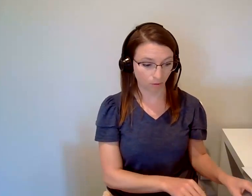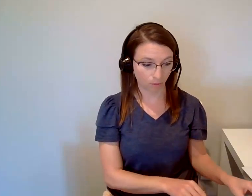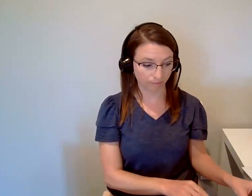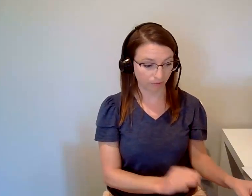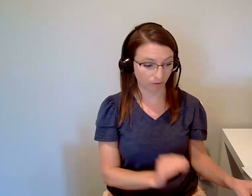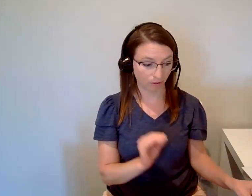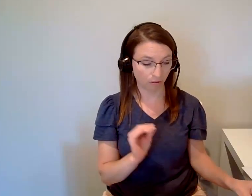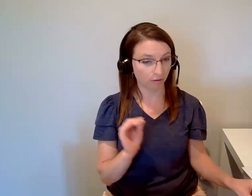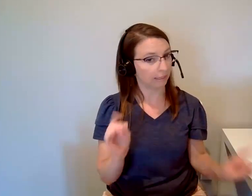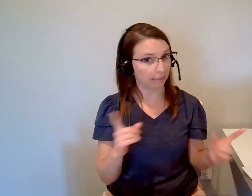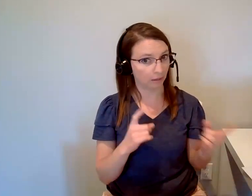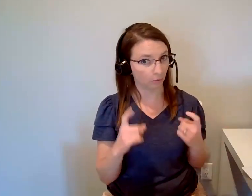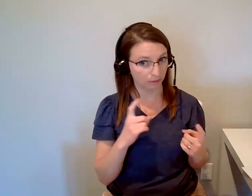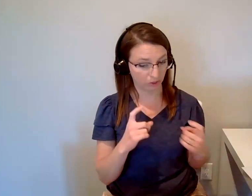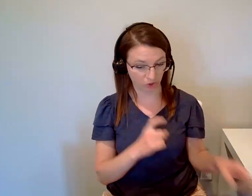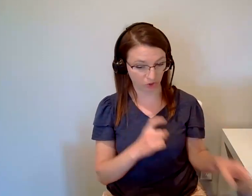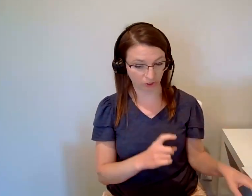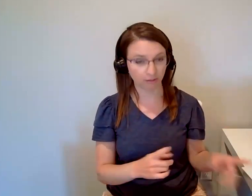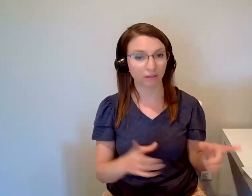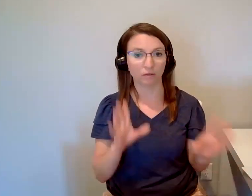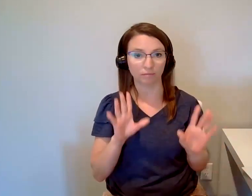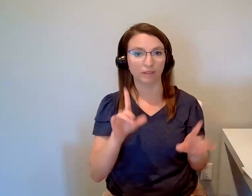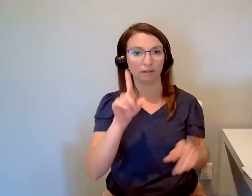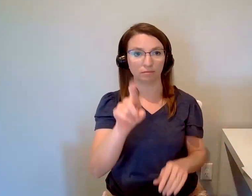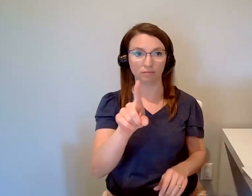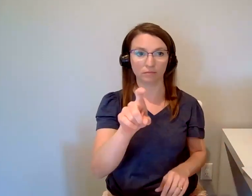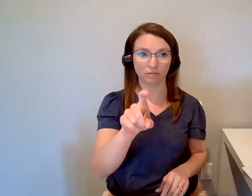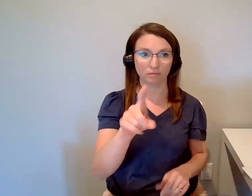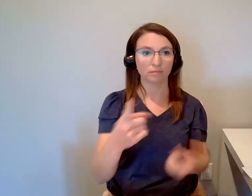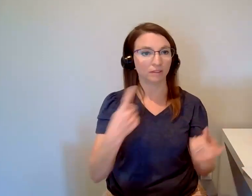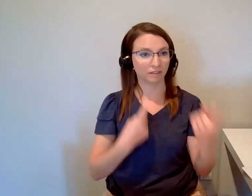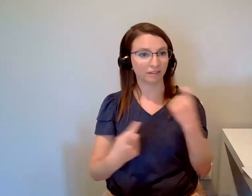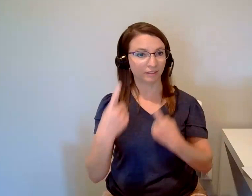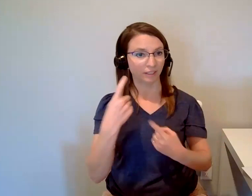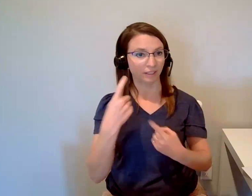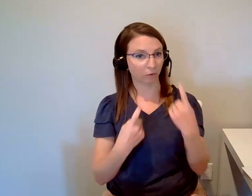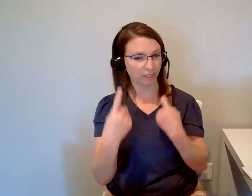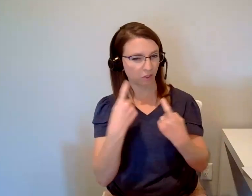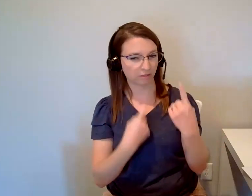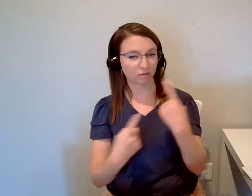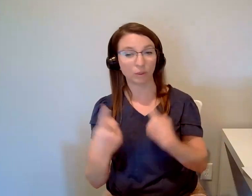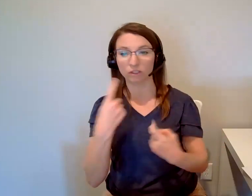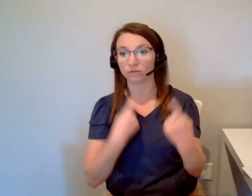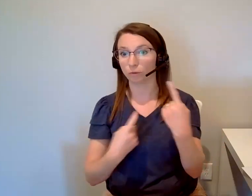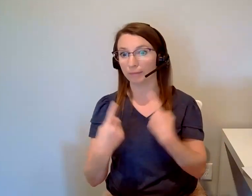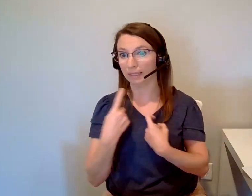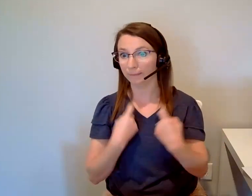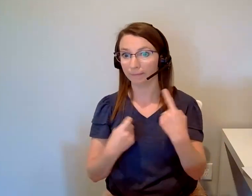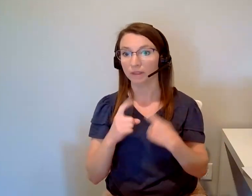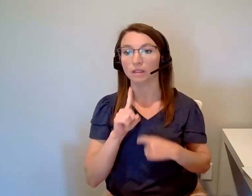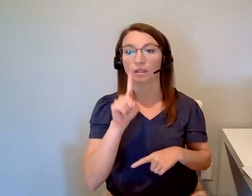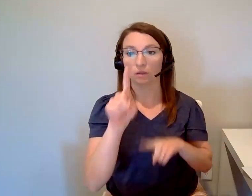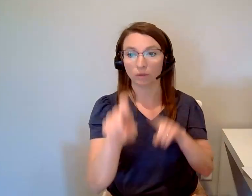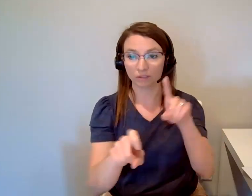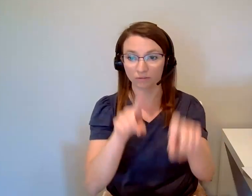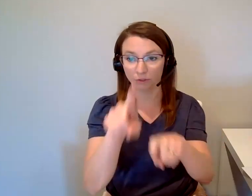So if there aren't any questions, oh, and this is the sign for questions, question for me, questions for